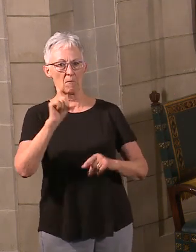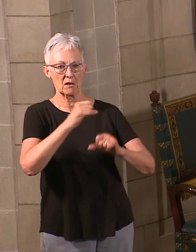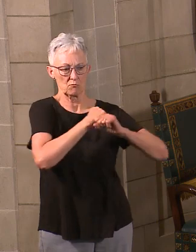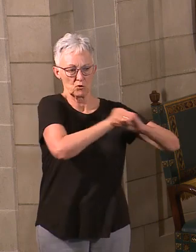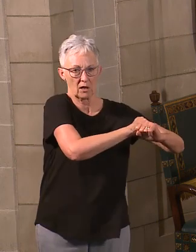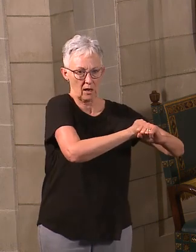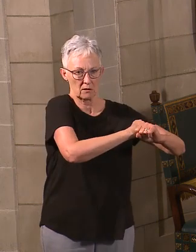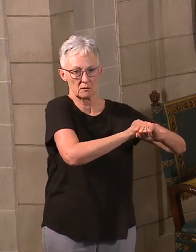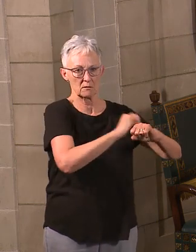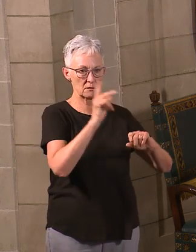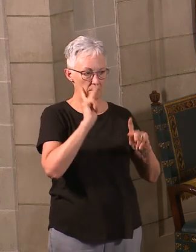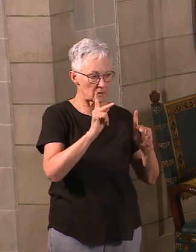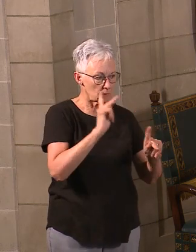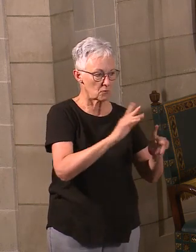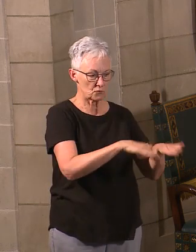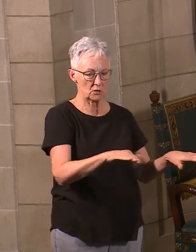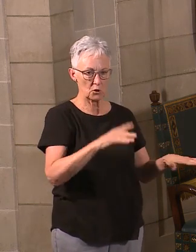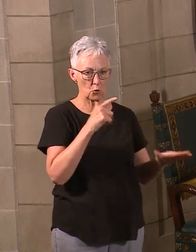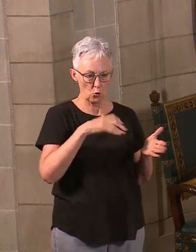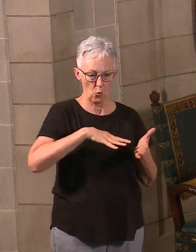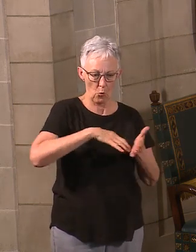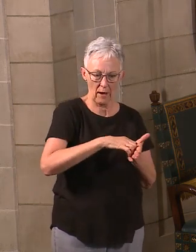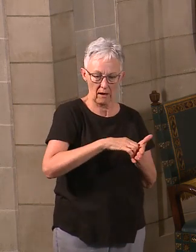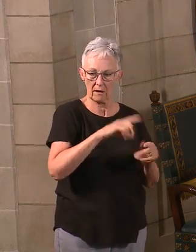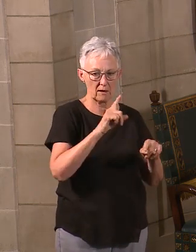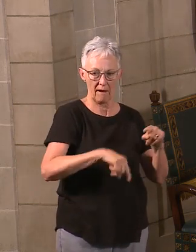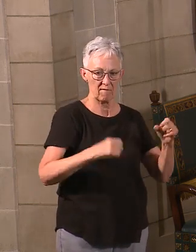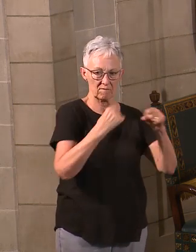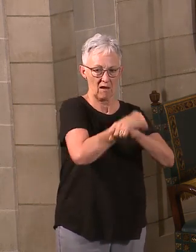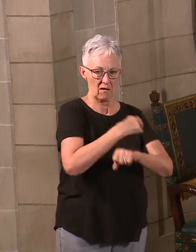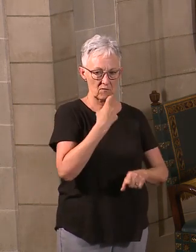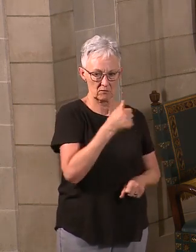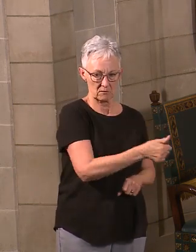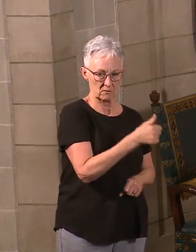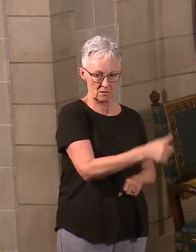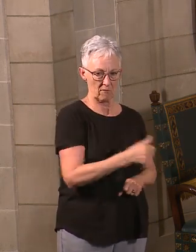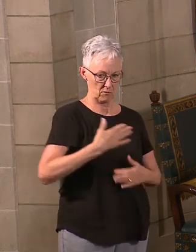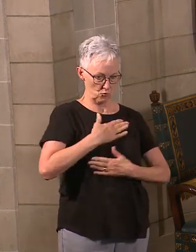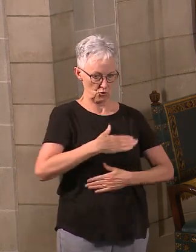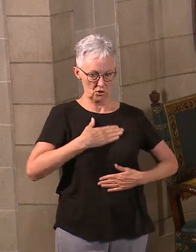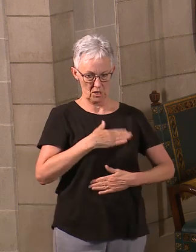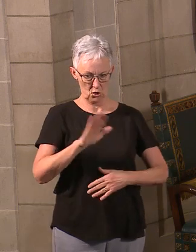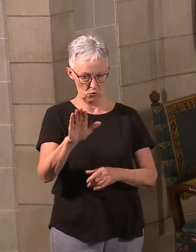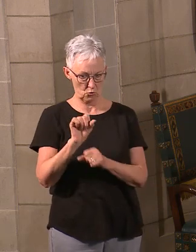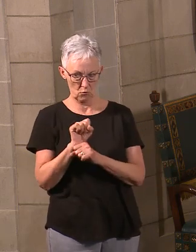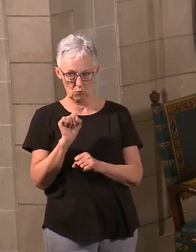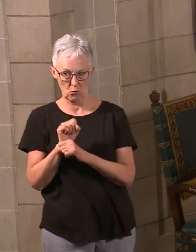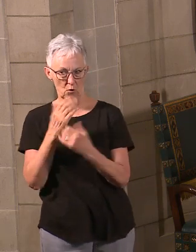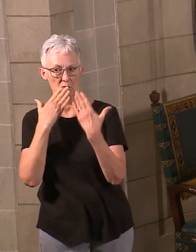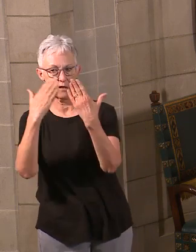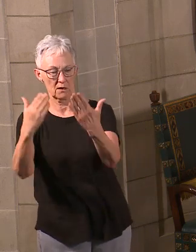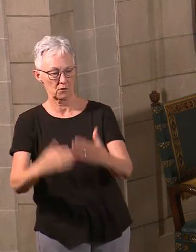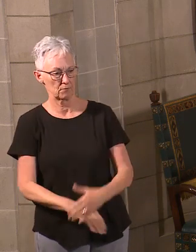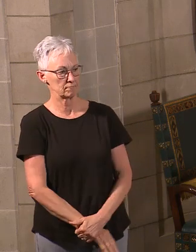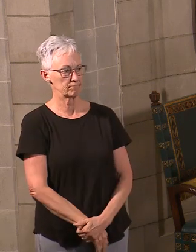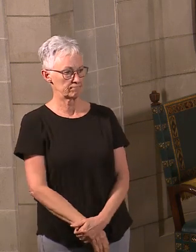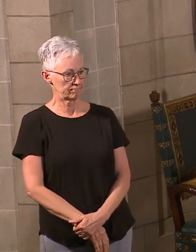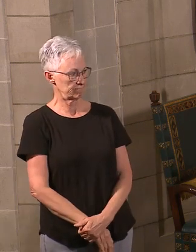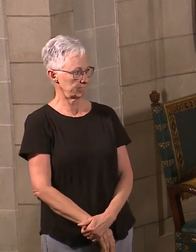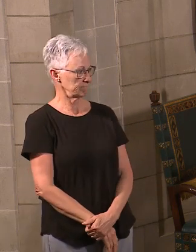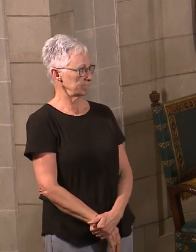state. So we solicit your help to be able to do that. Thank you all very, very much. We appreciate it. We also have some of the other